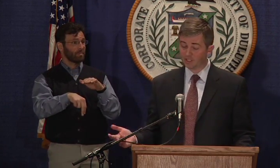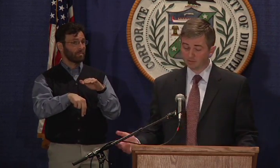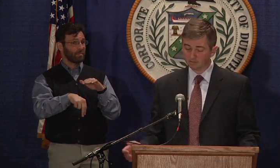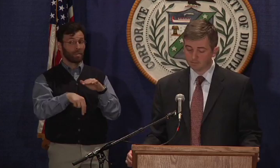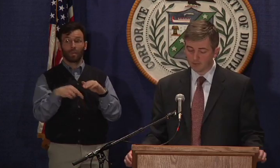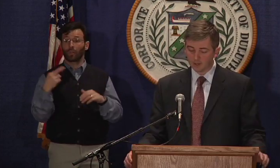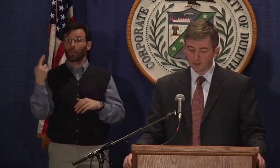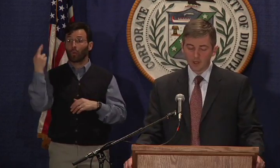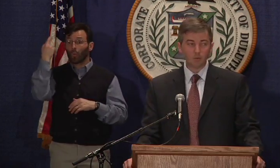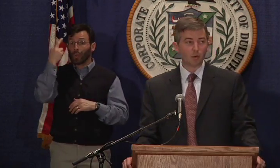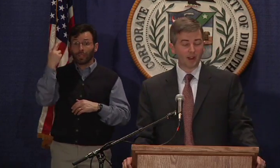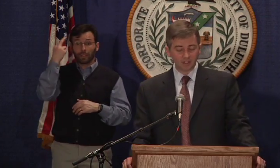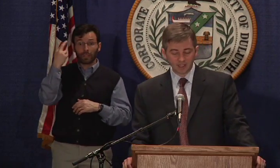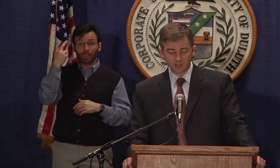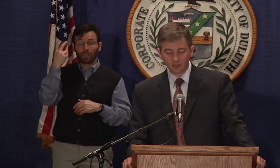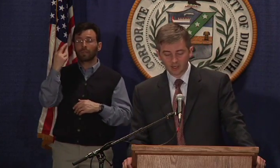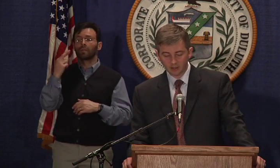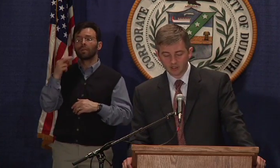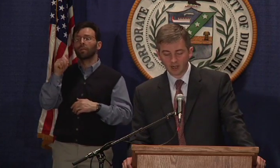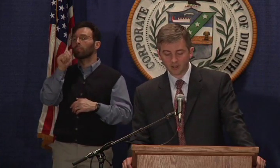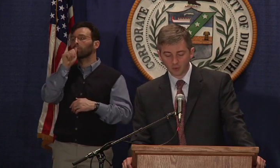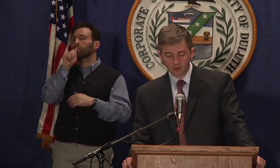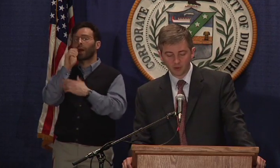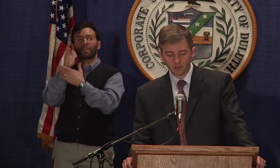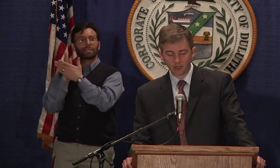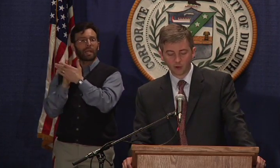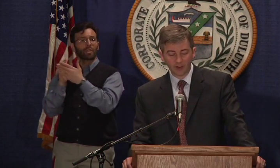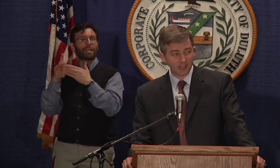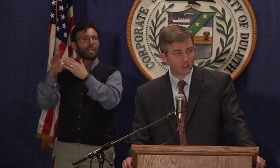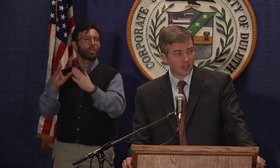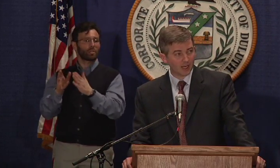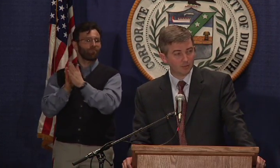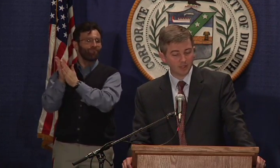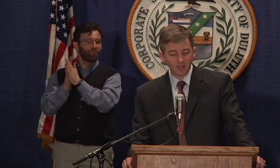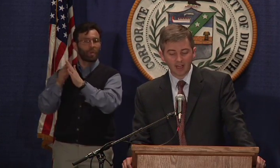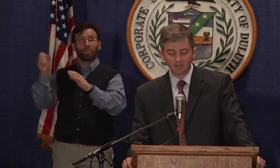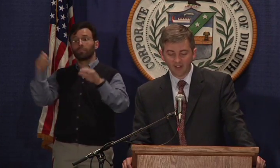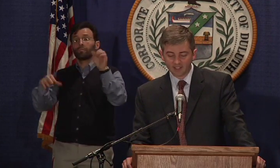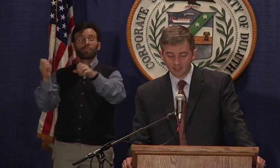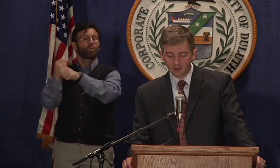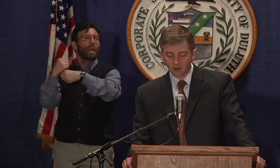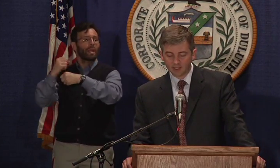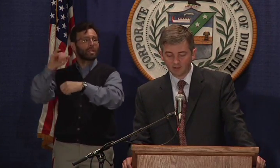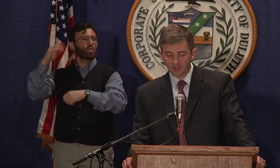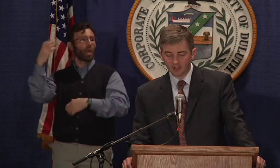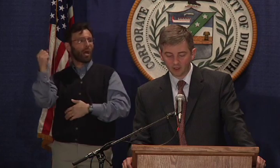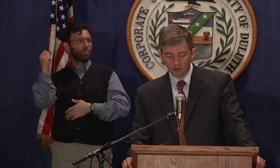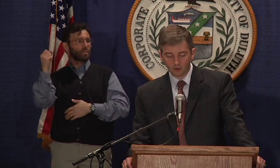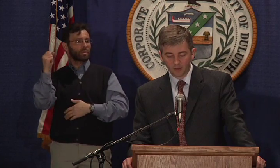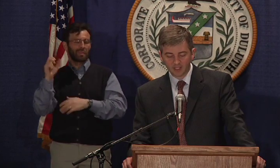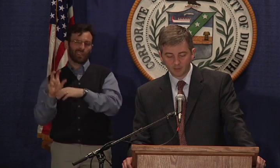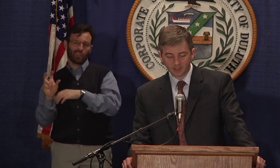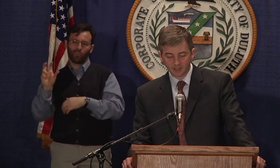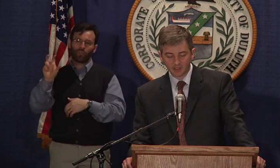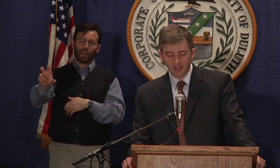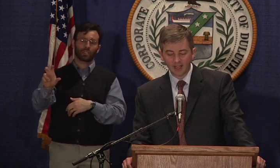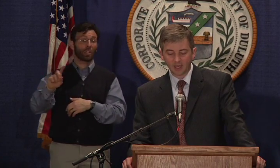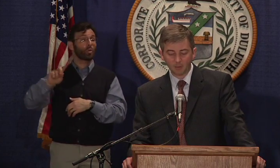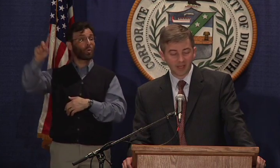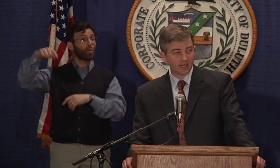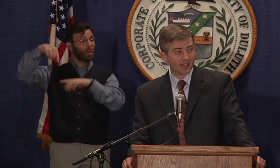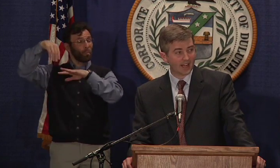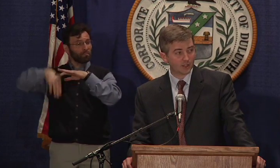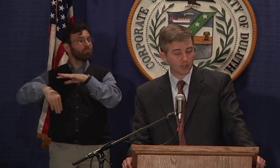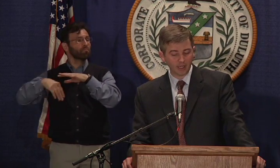The reason? Private sector leaders and entrepreneurs are creating jobs, investing aggressively in their Duluth-based business,